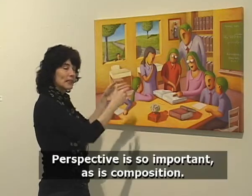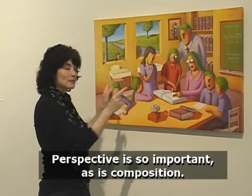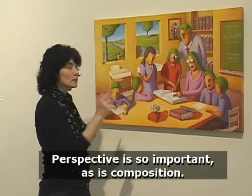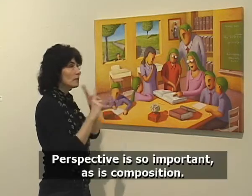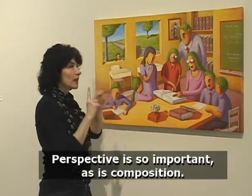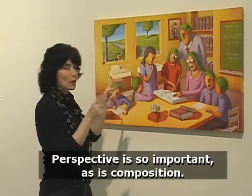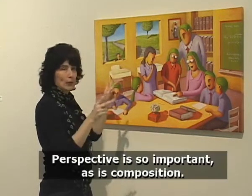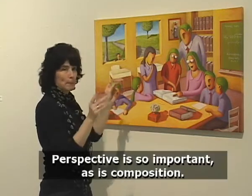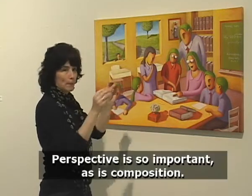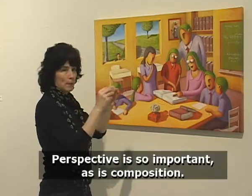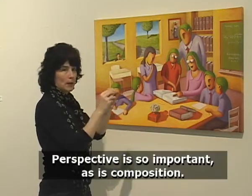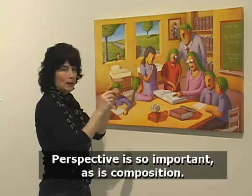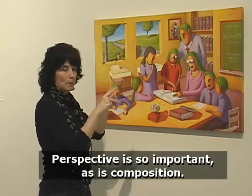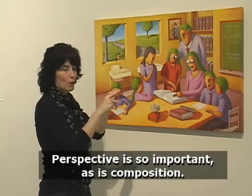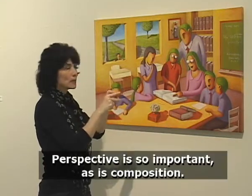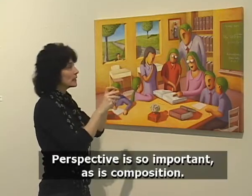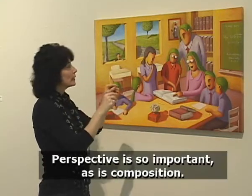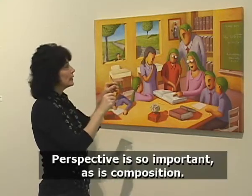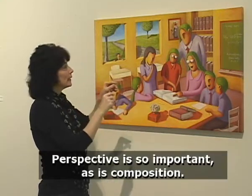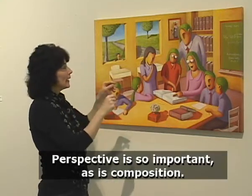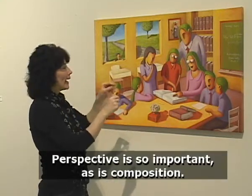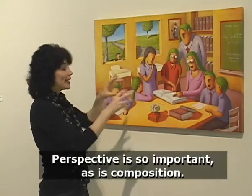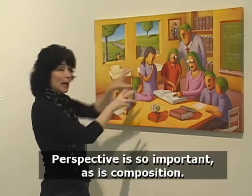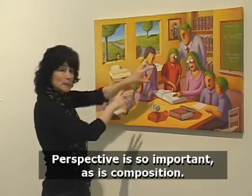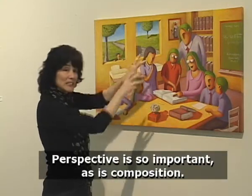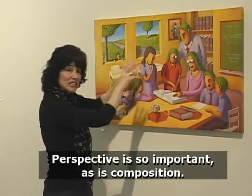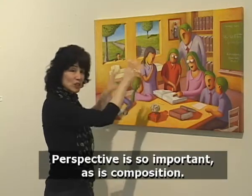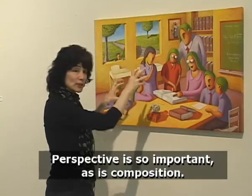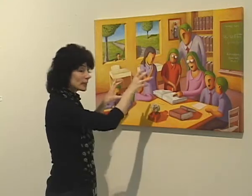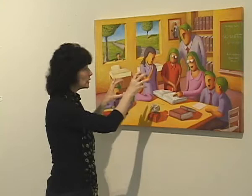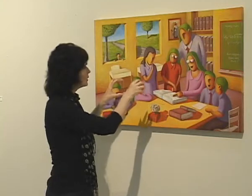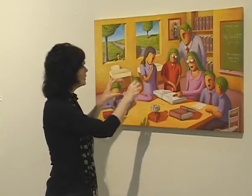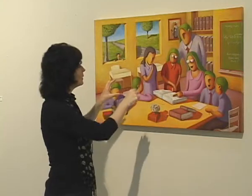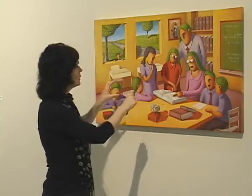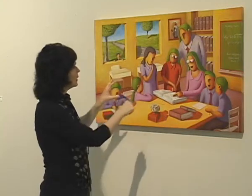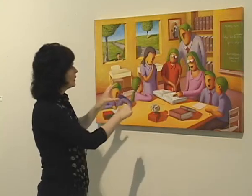Perspective is so important, as is composition.